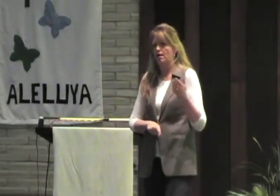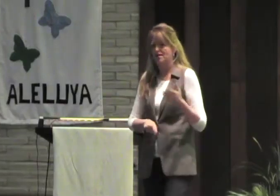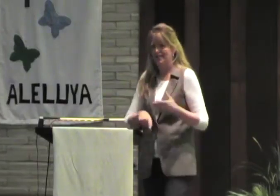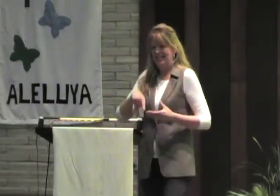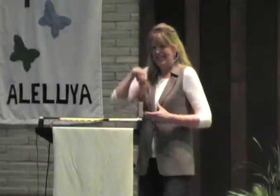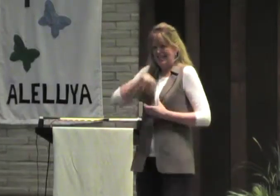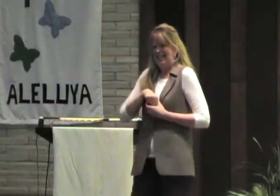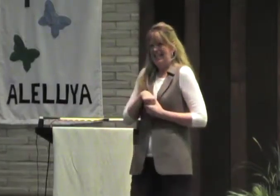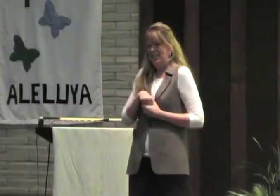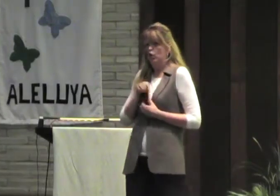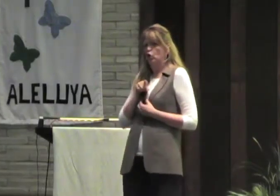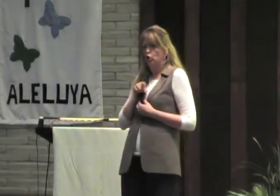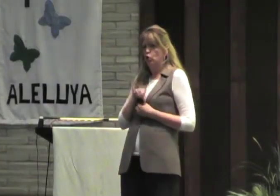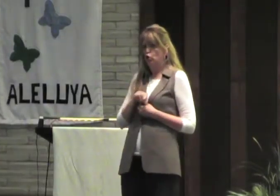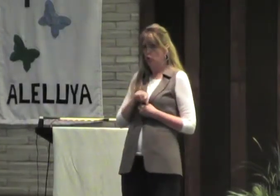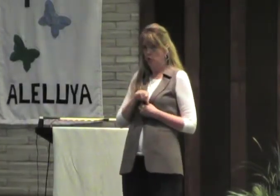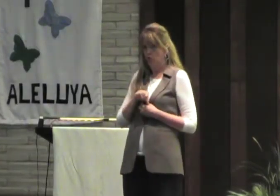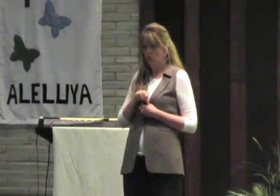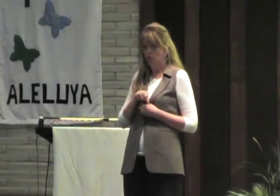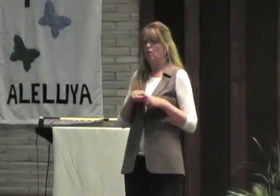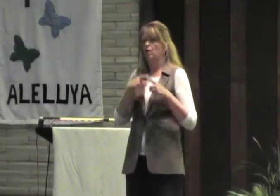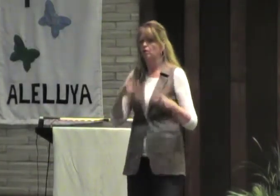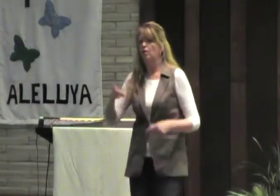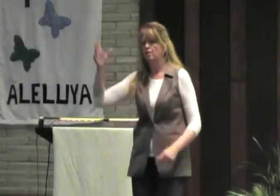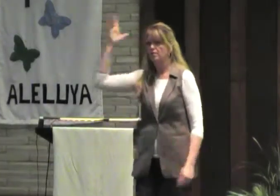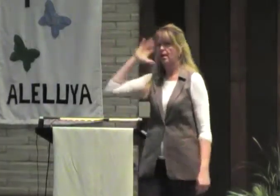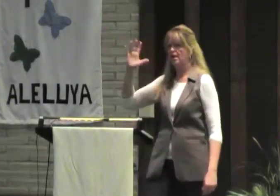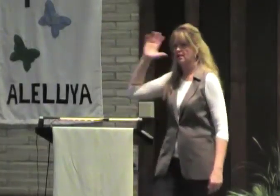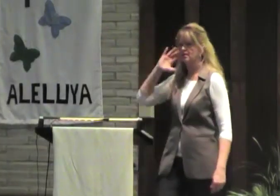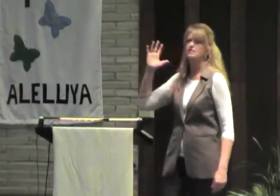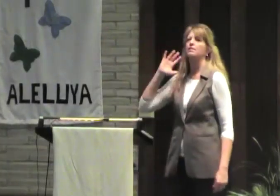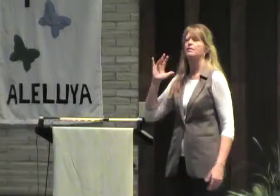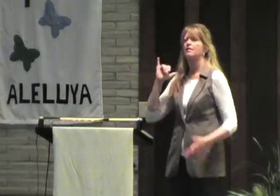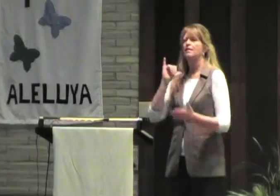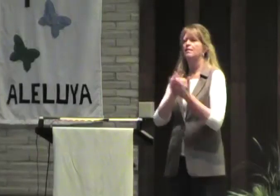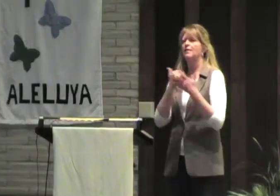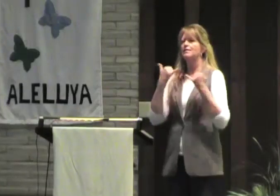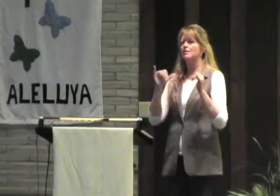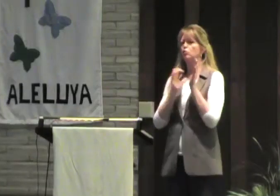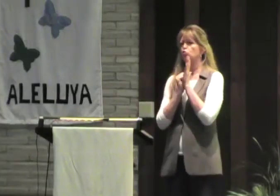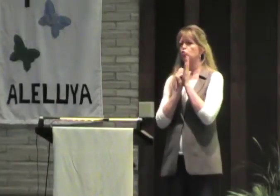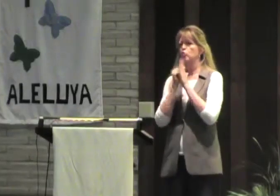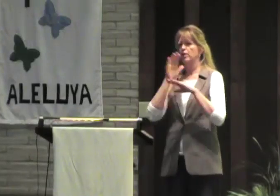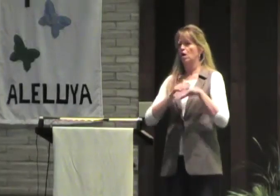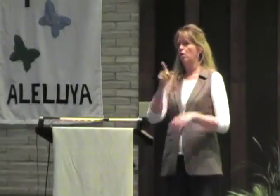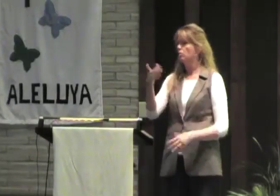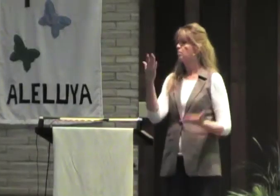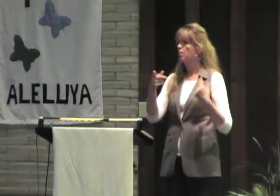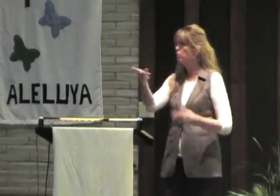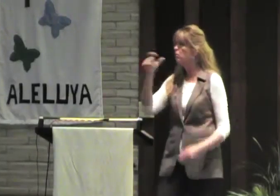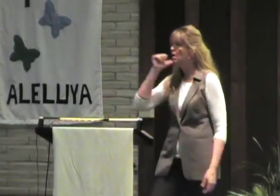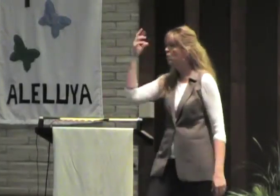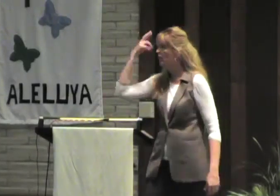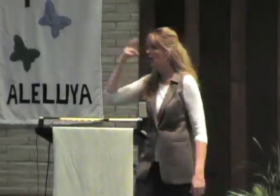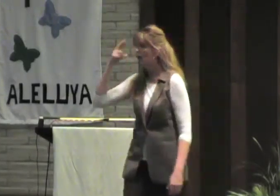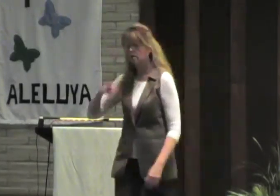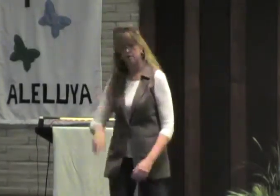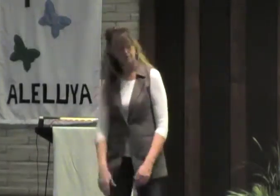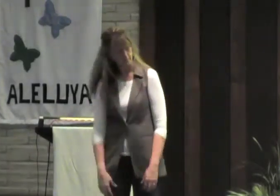find out what is inside of you from your past that's chewing on you. Maybe you